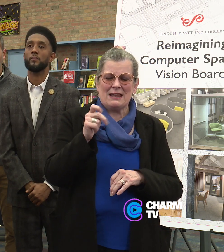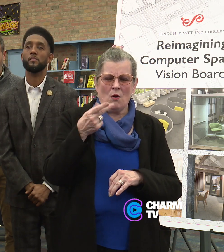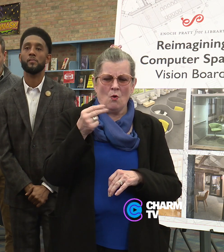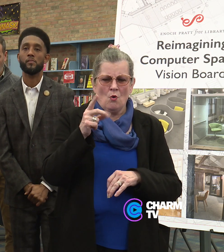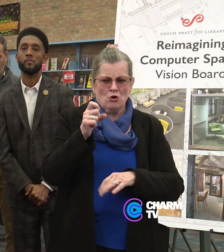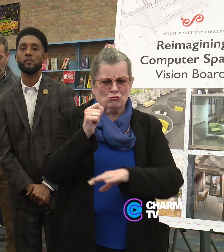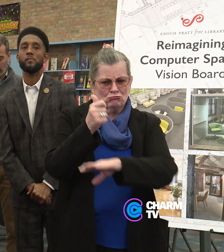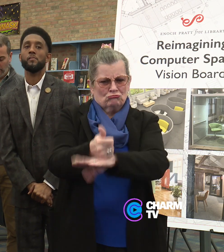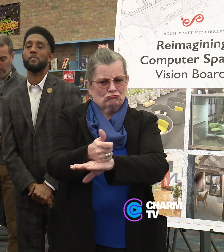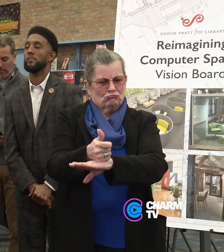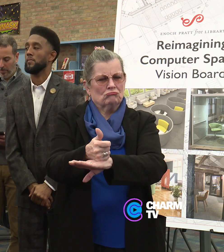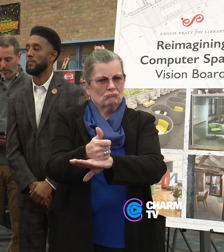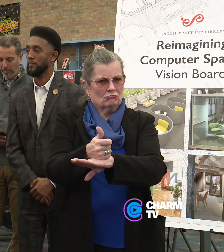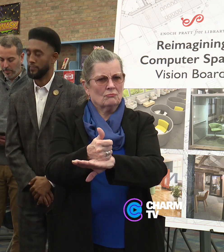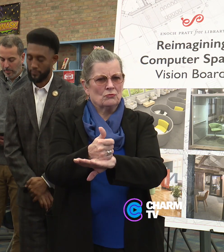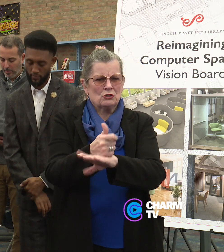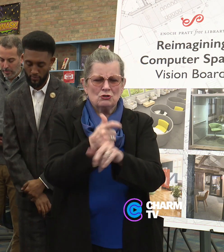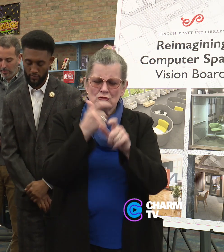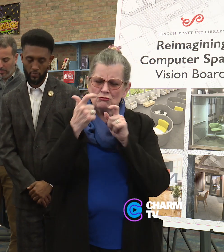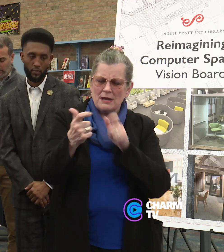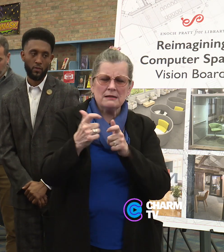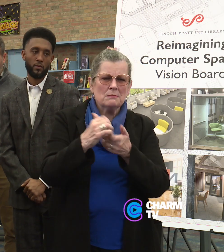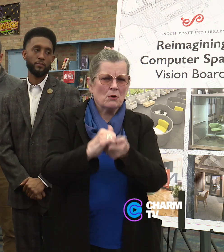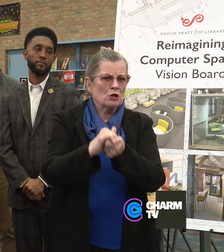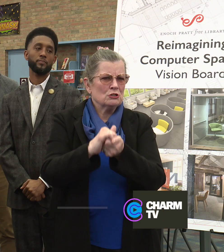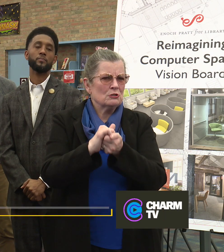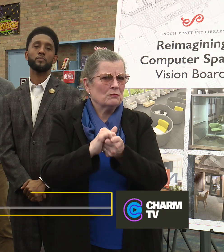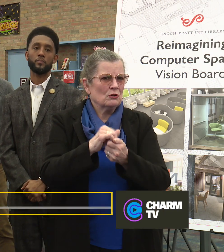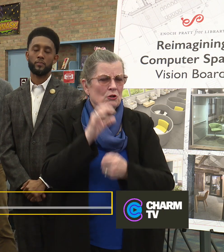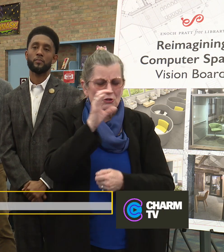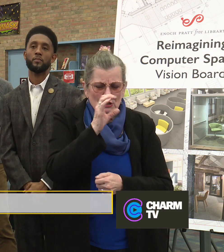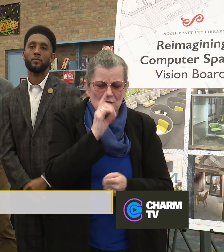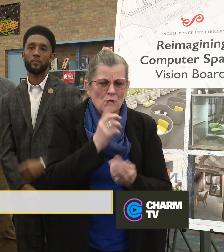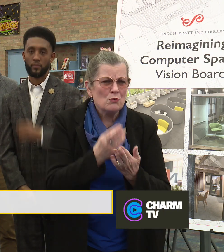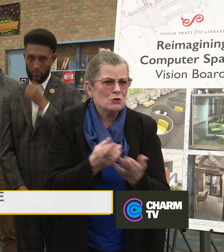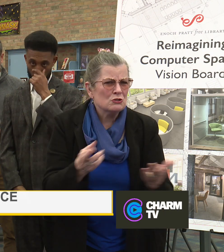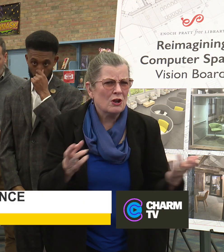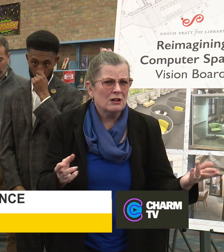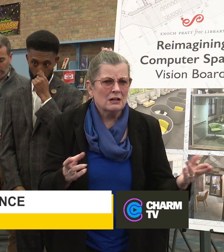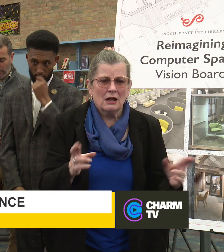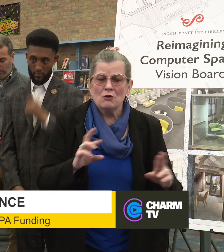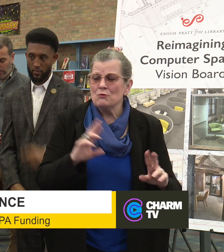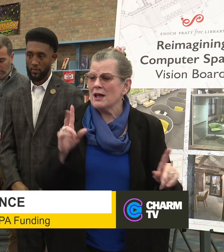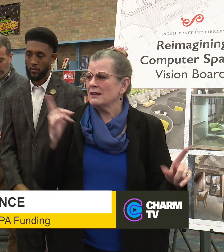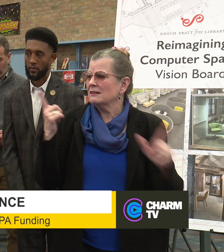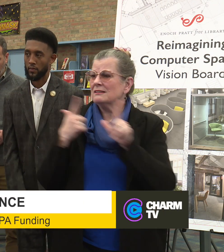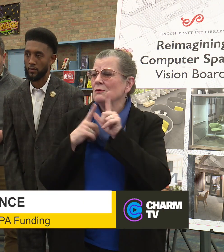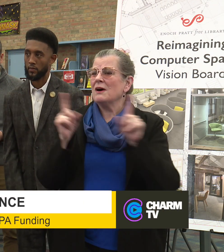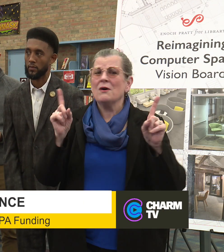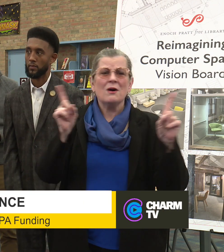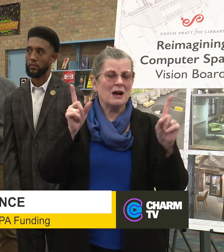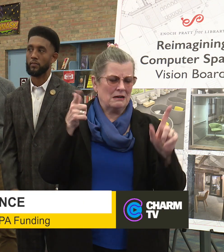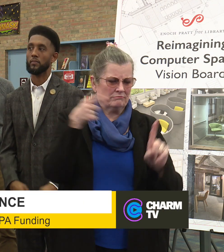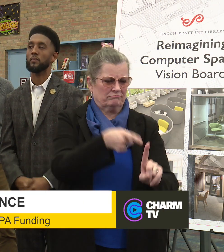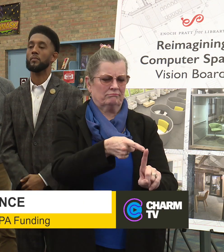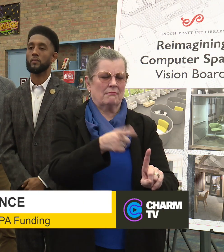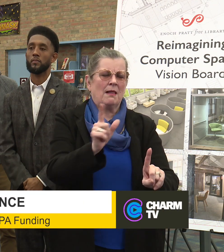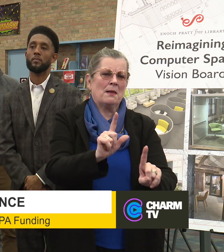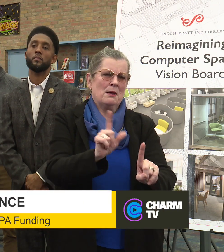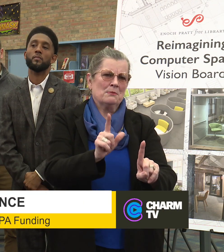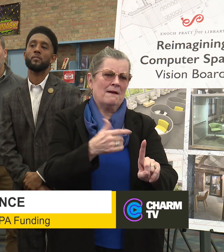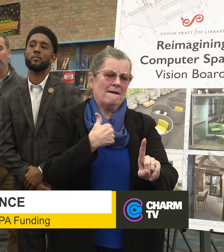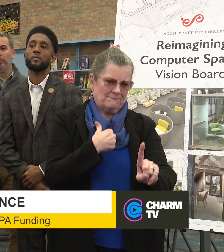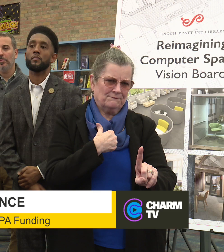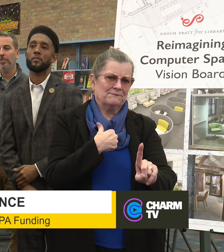looking for resources, you want to know what's that first place you go? What number do you call first? You start at Pratt